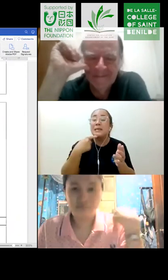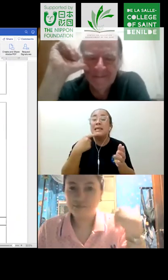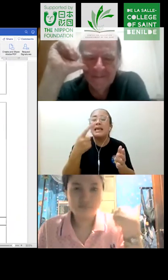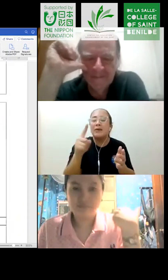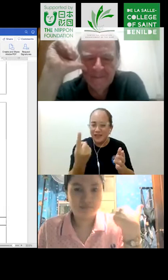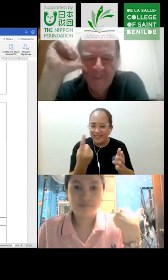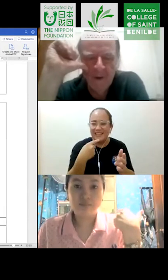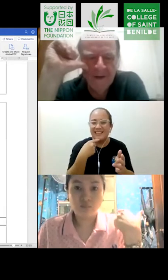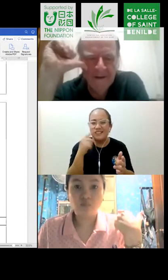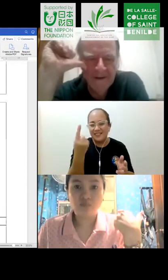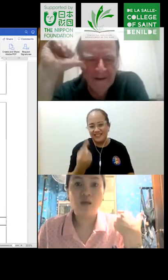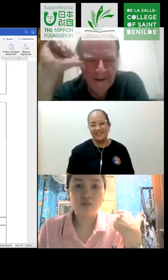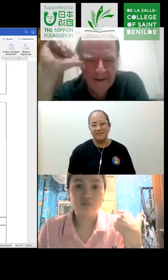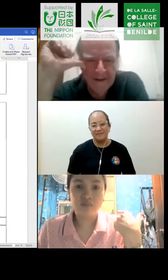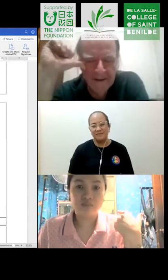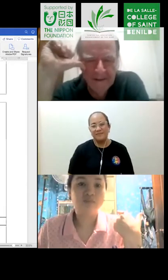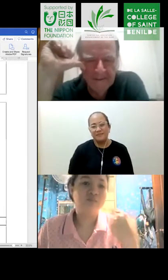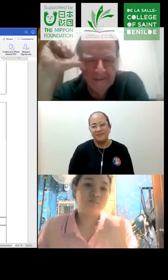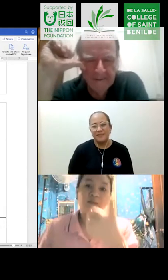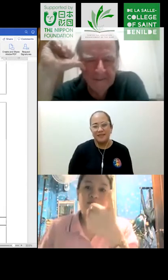Yeah, right. Okay, sir. Okay.